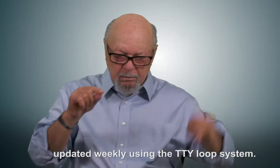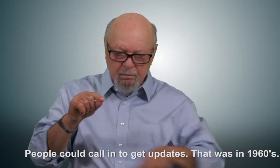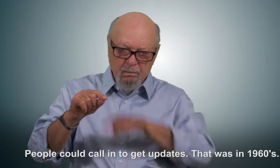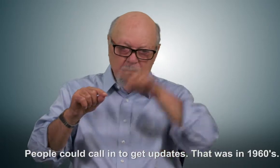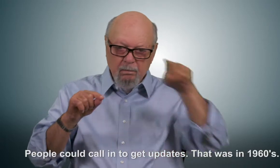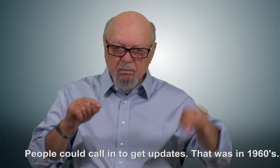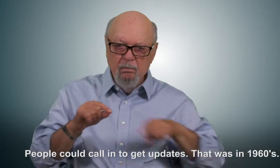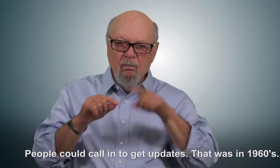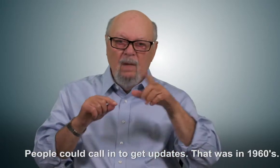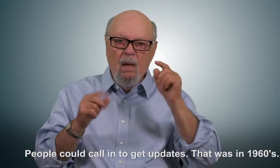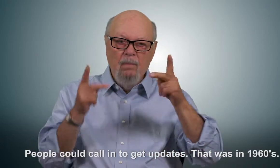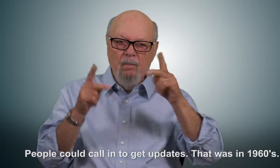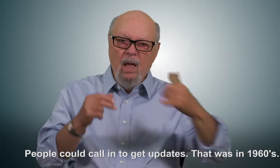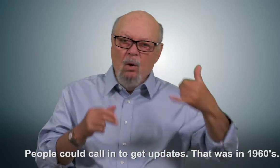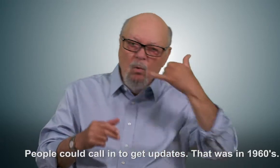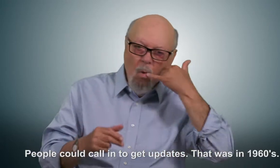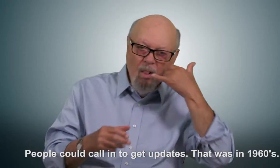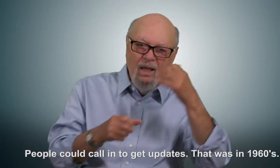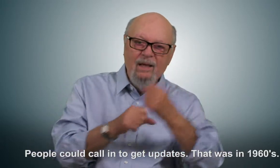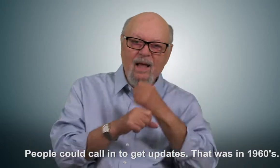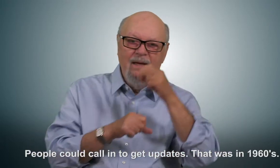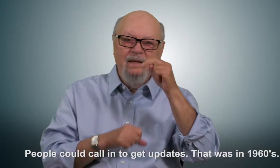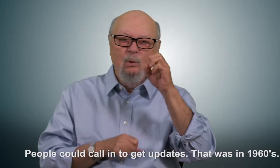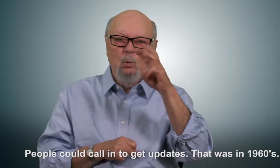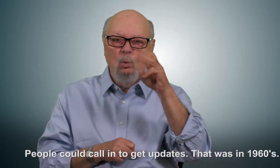People could call in to get updates. That was in the 1960s.